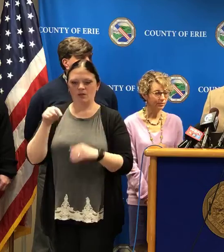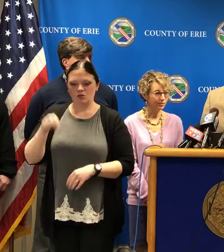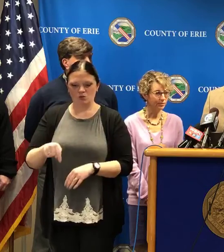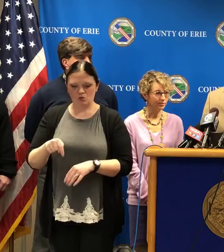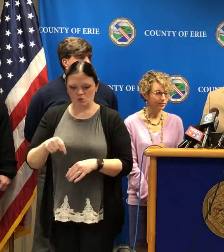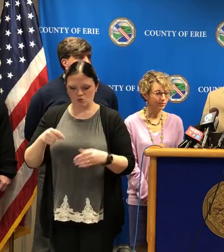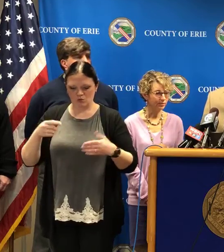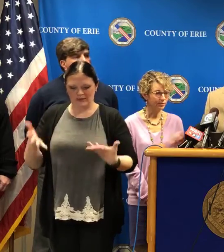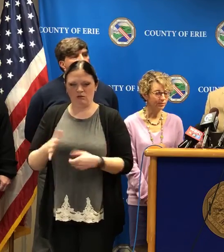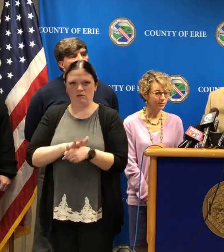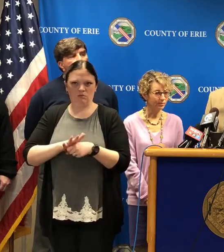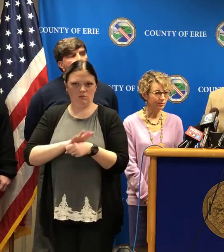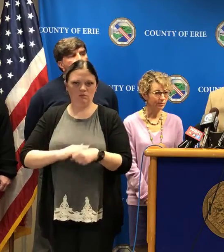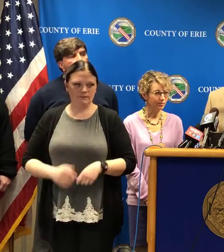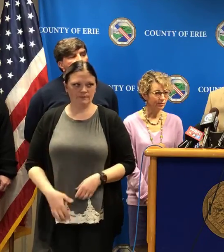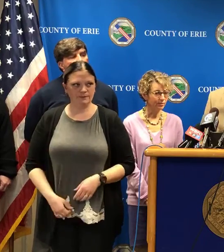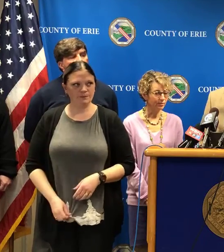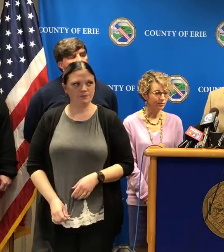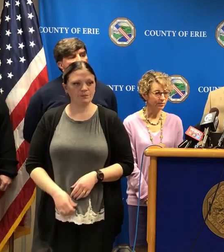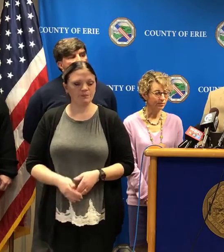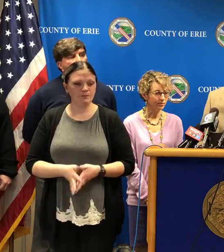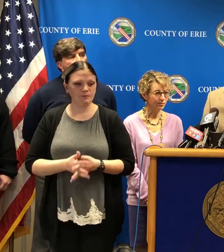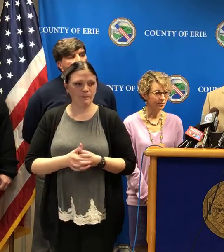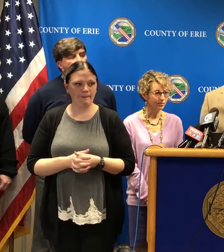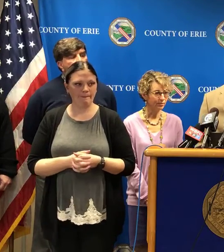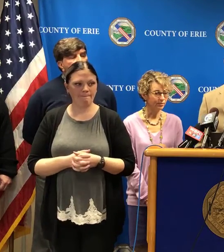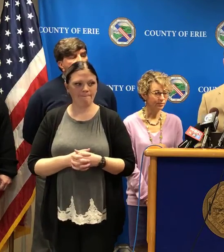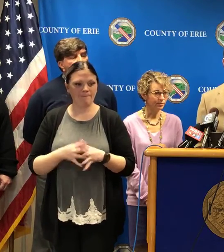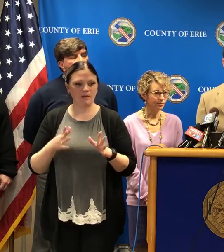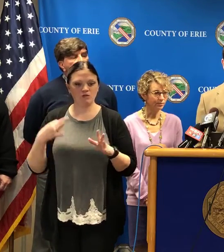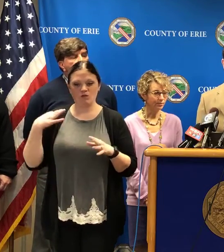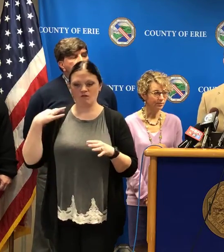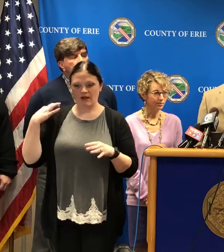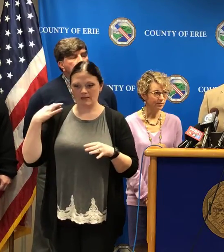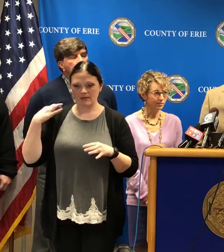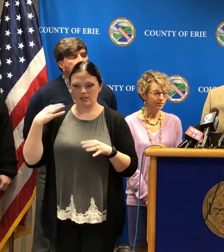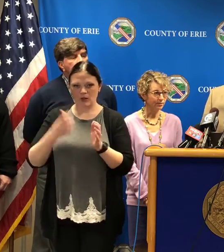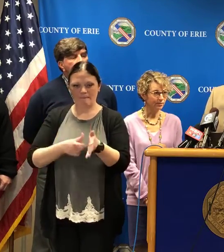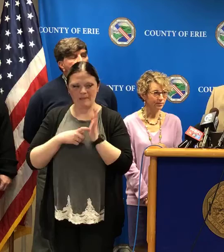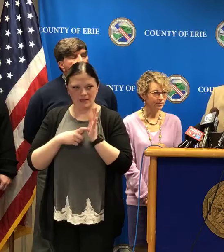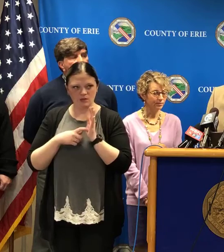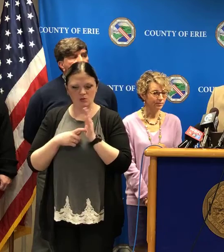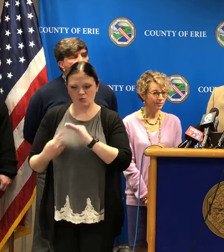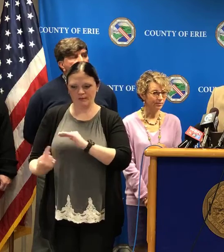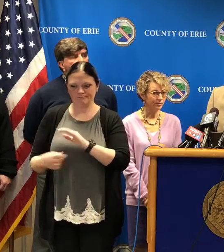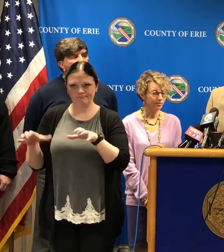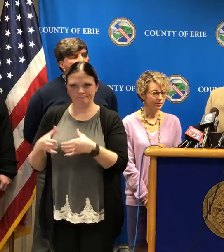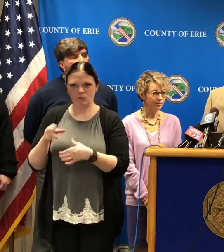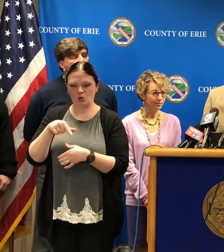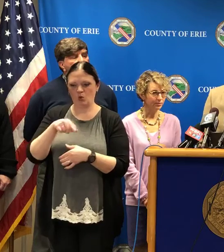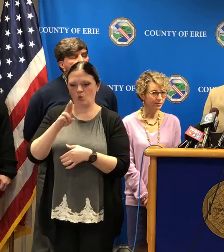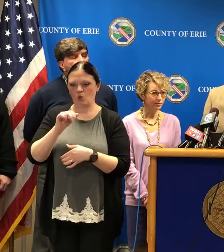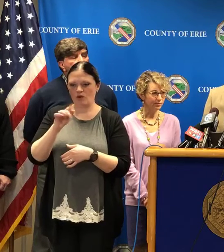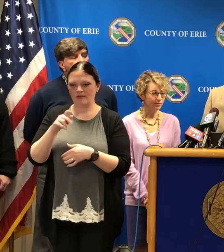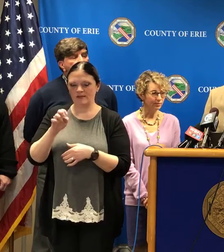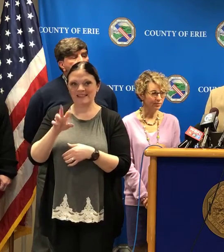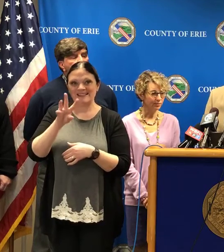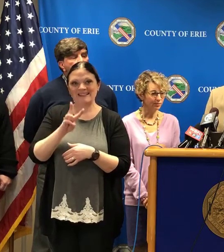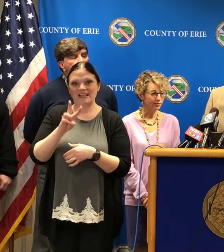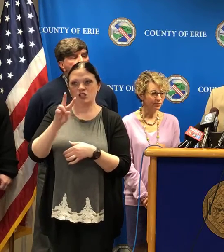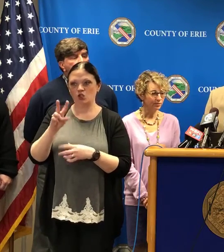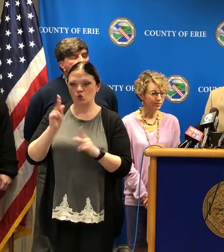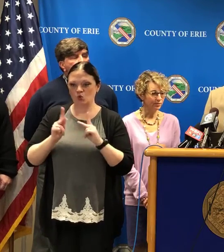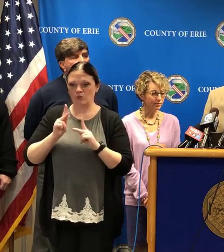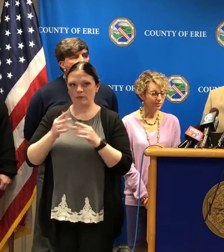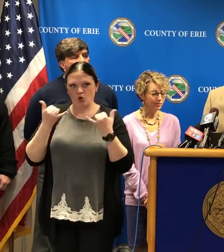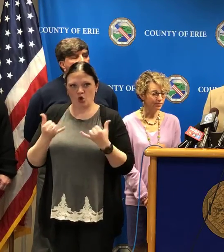that we're doing. It's just locally. Now, the voluntary and mandatory quarantine. There are 62 persons that are currently